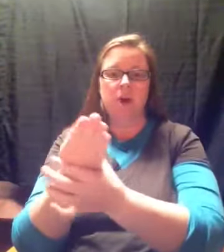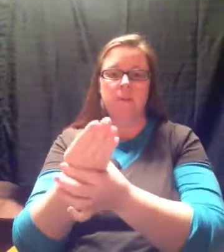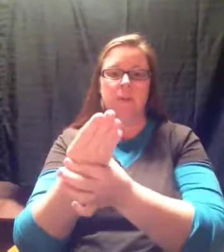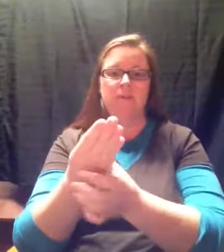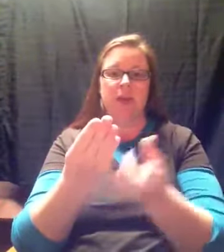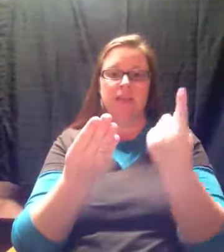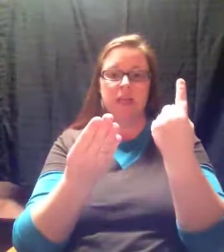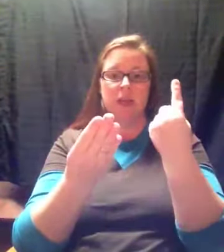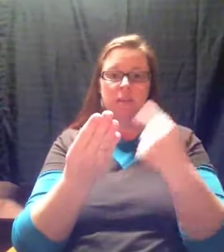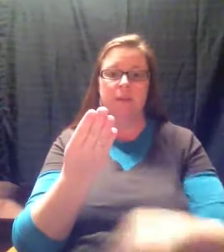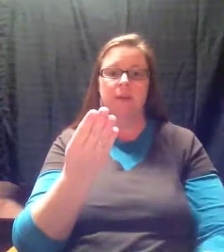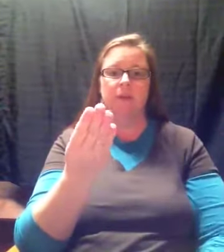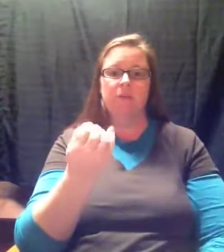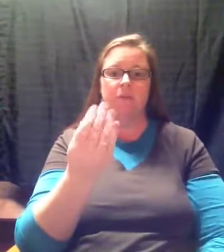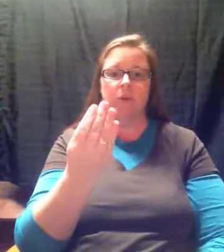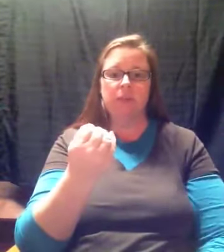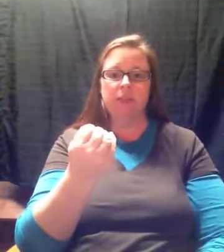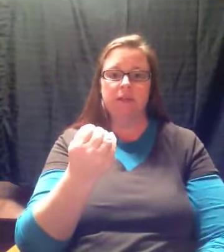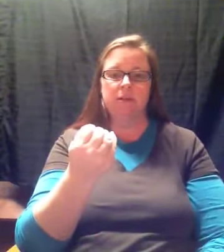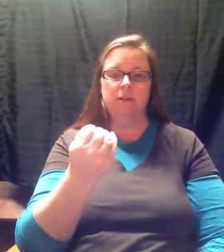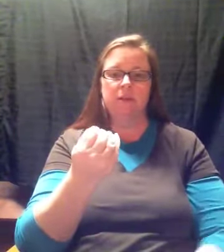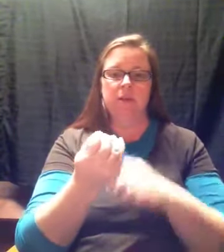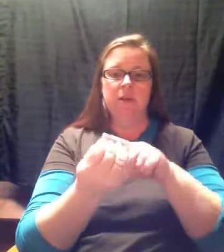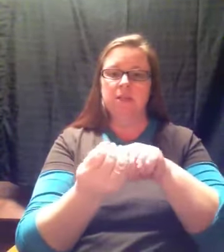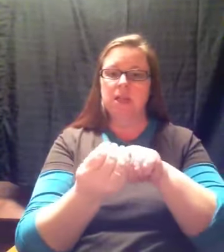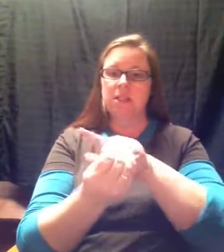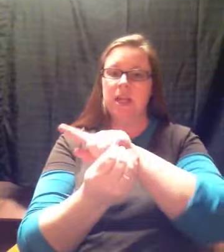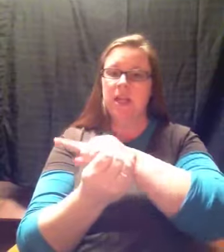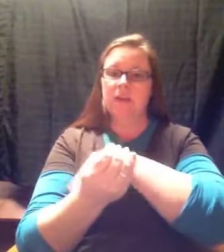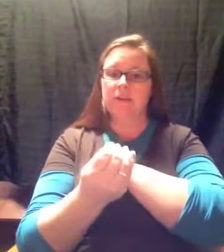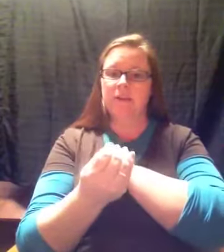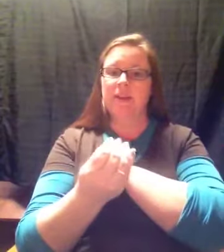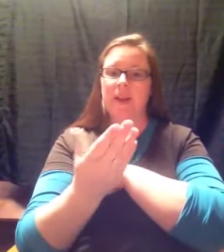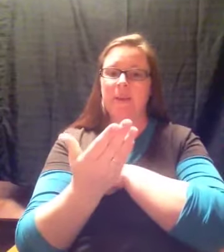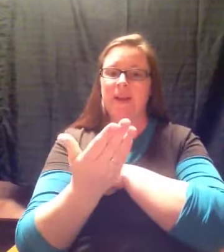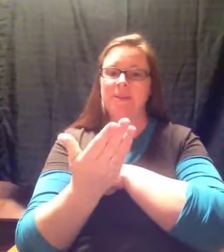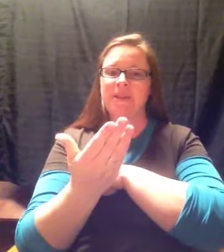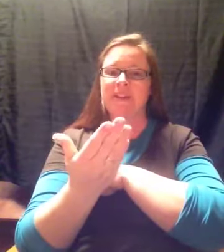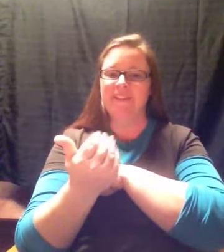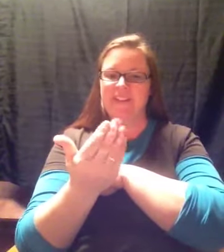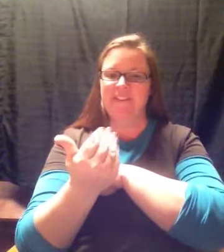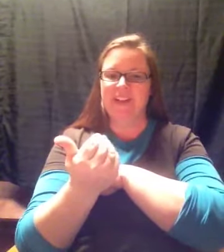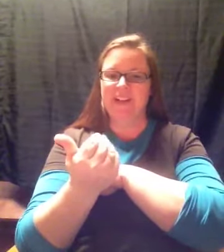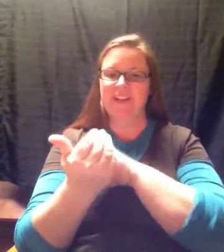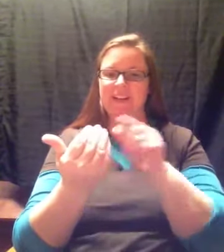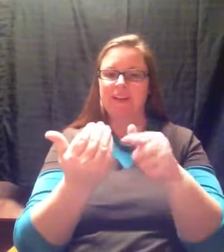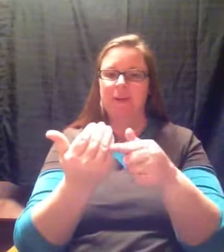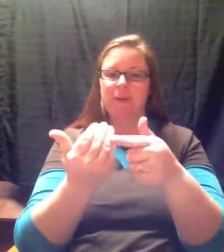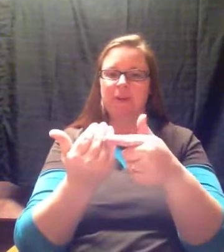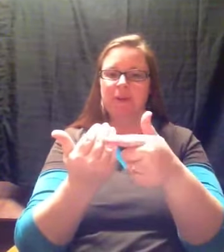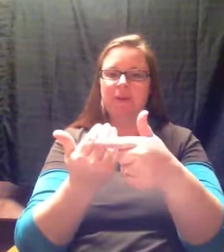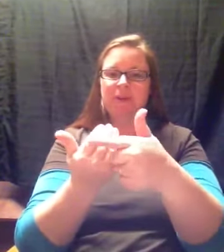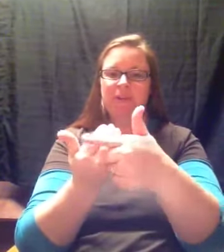palm, facing up. 14. It's not sticking out. That becomes 15. 1, 2, 3, 4,